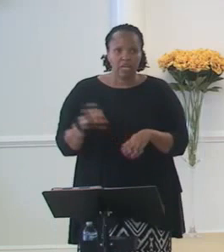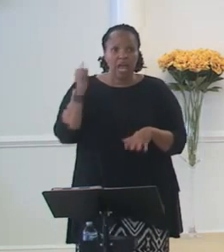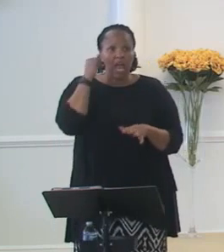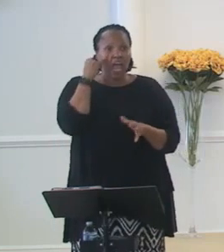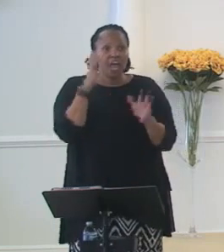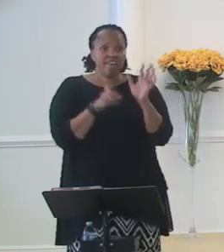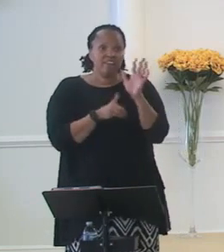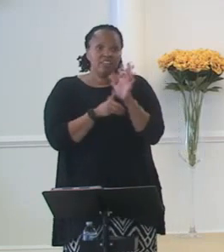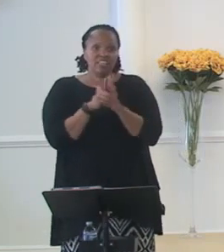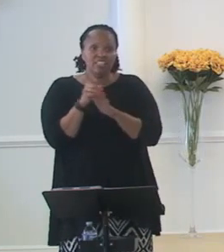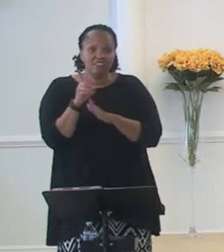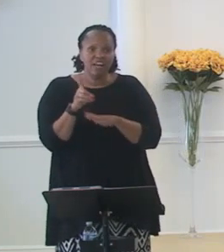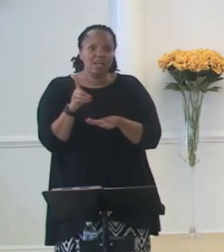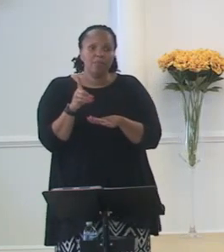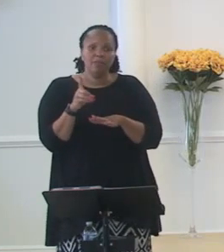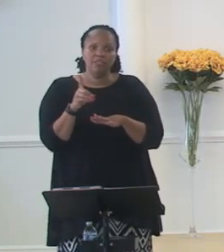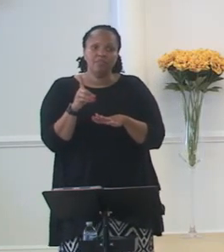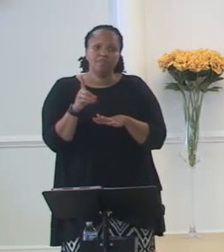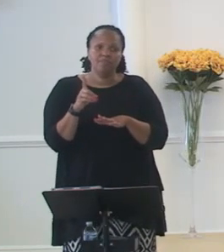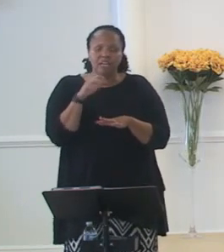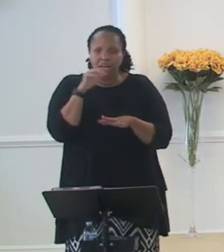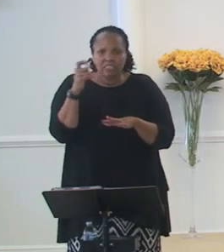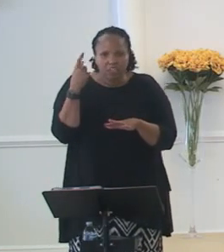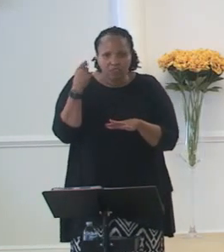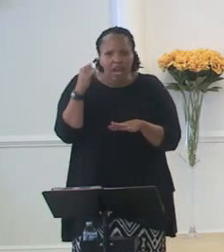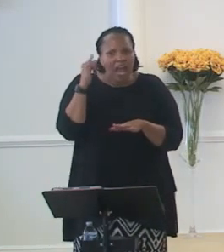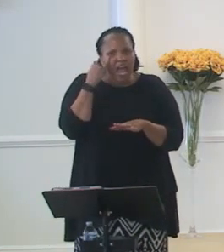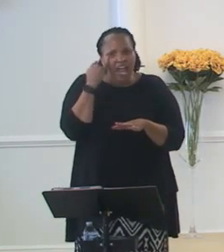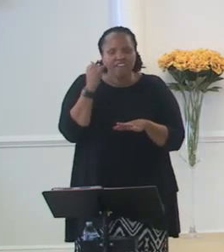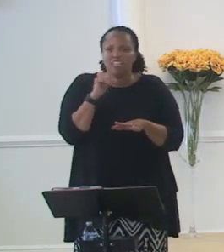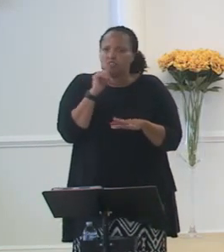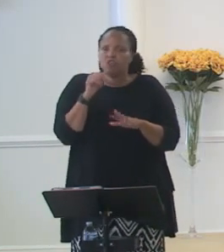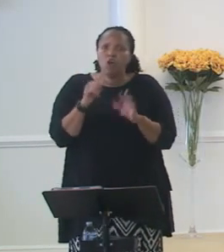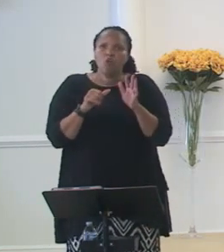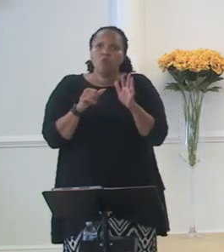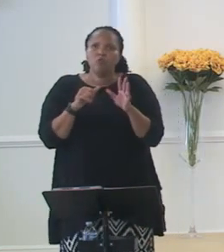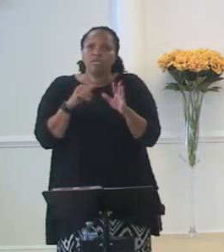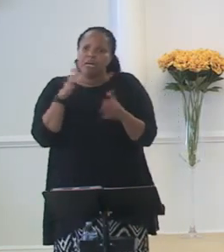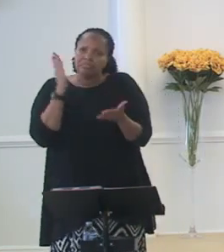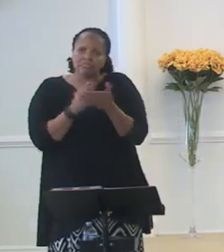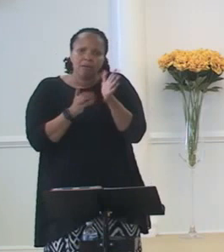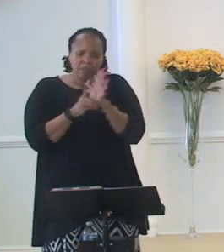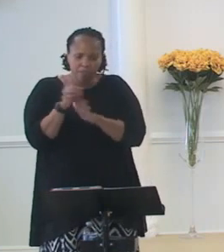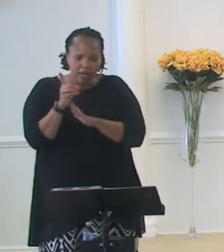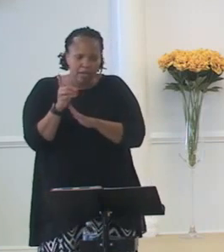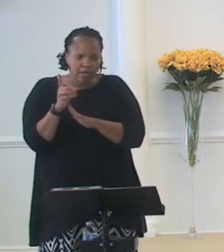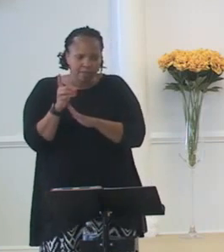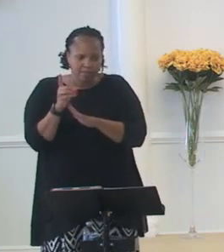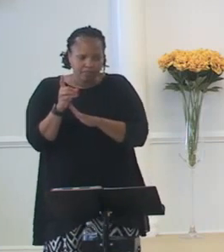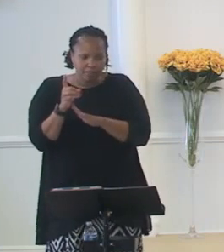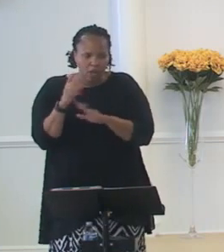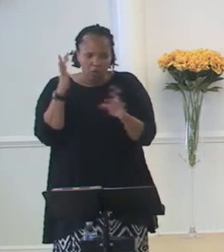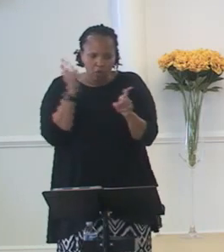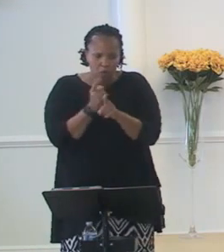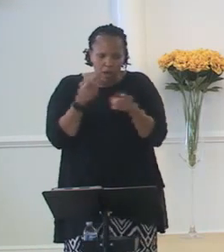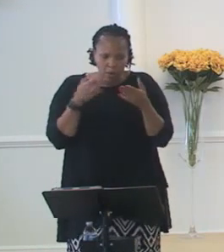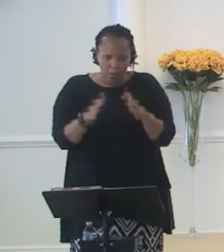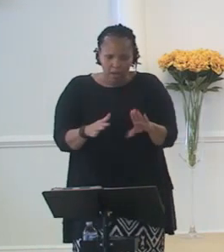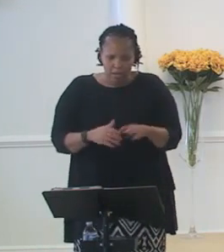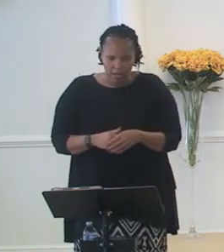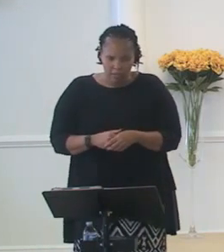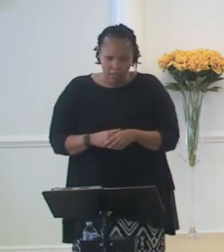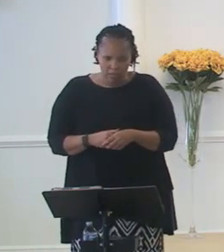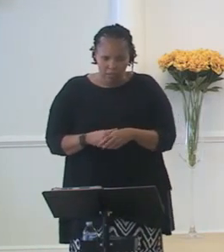isn't arrested, if I don't arrest the development, if I don't arrest it correctly,